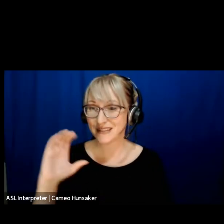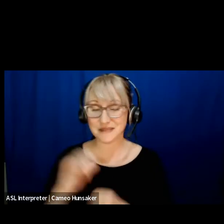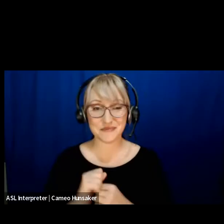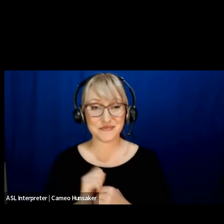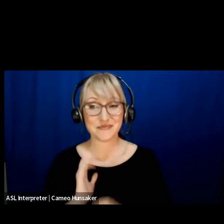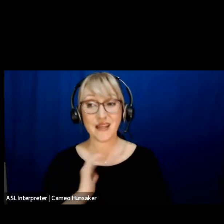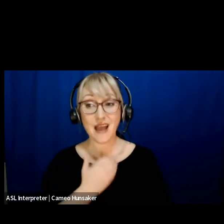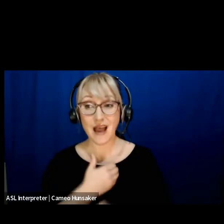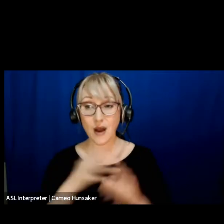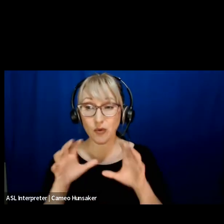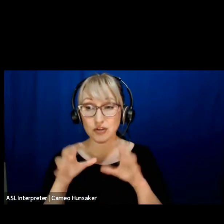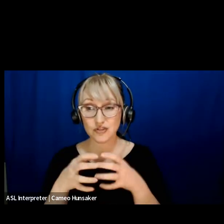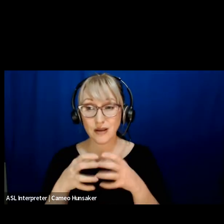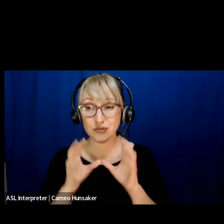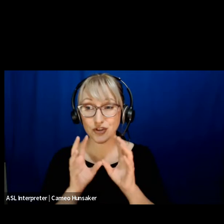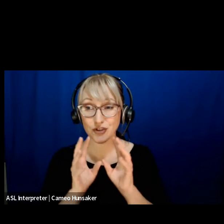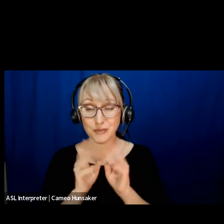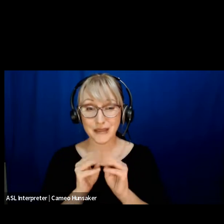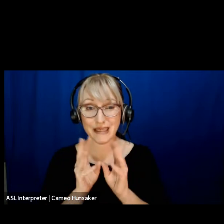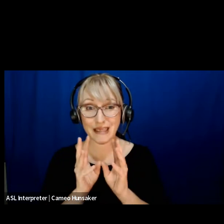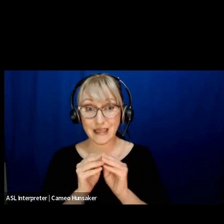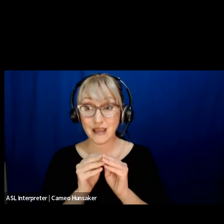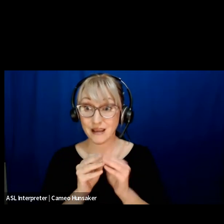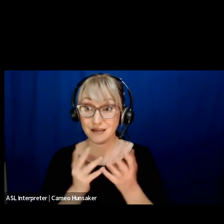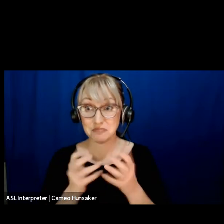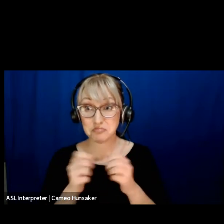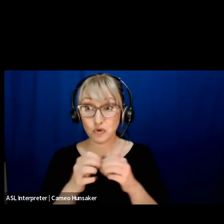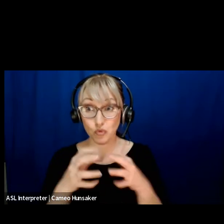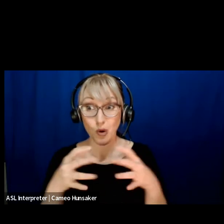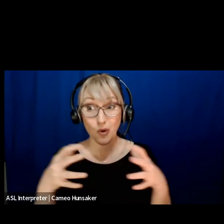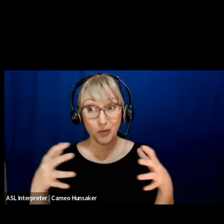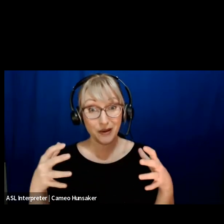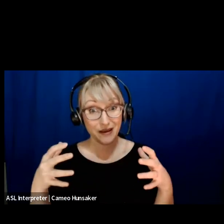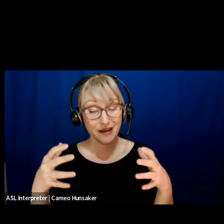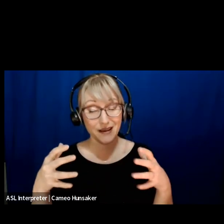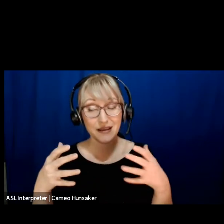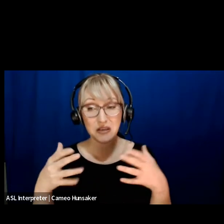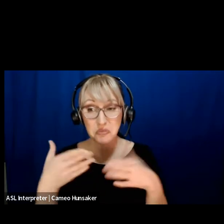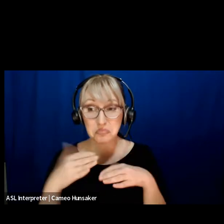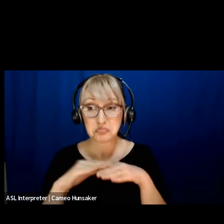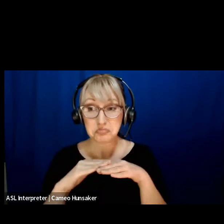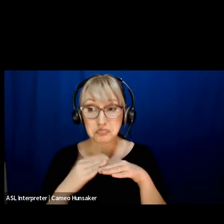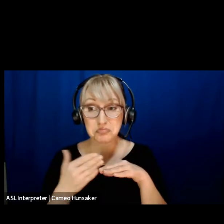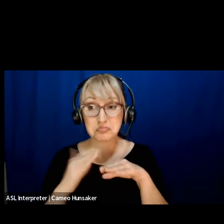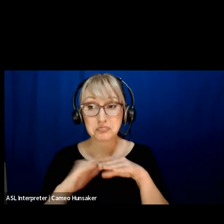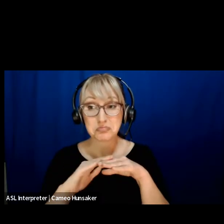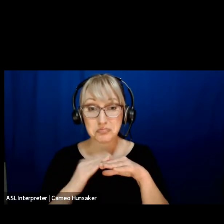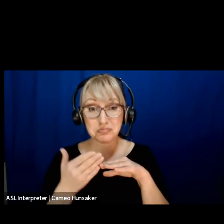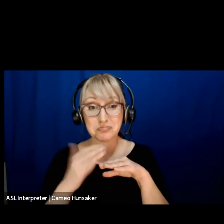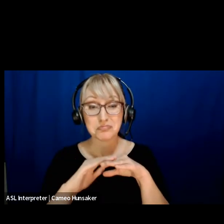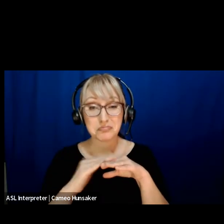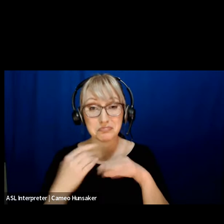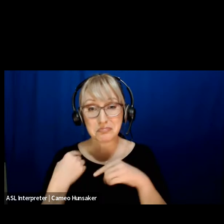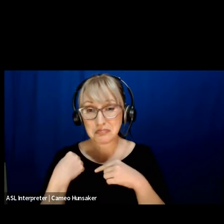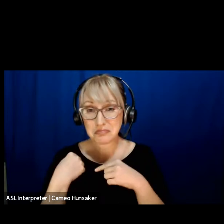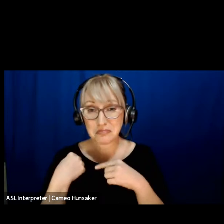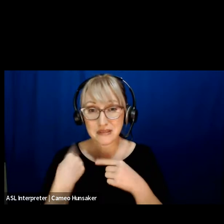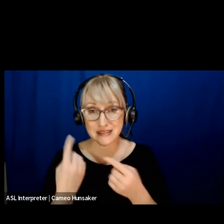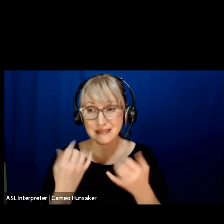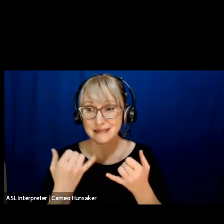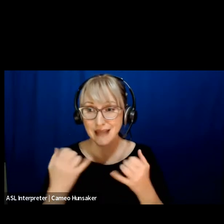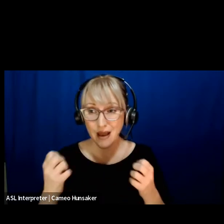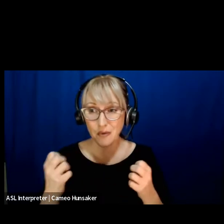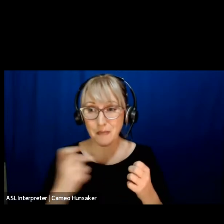chapter meeting has been growing very steadily since we started going back to